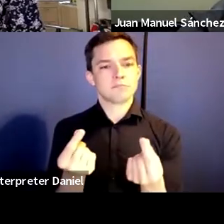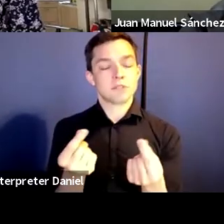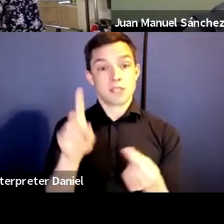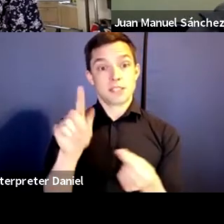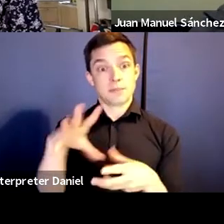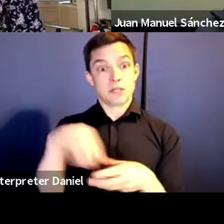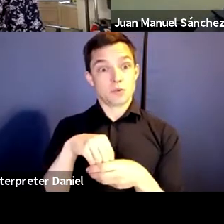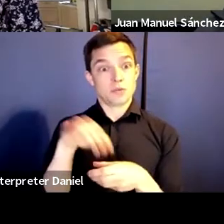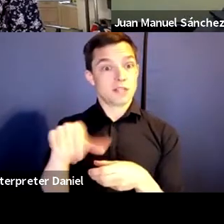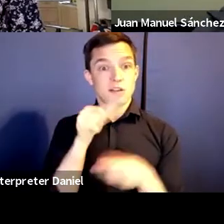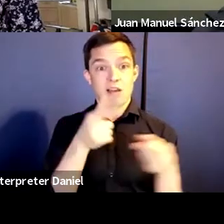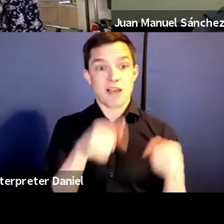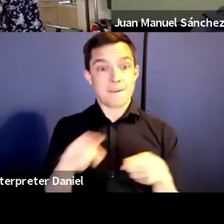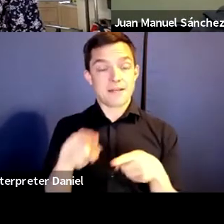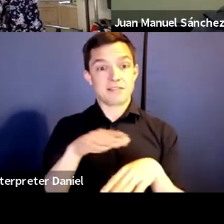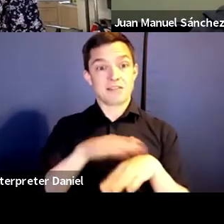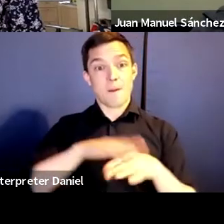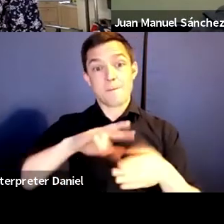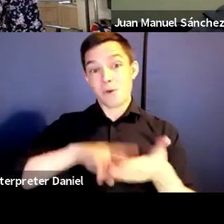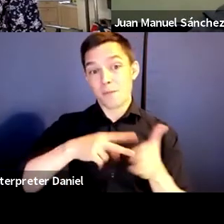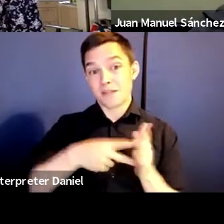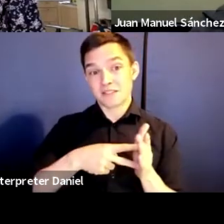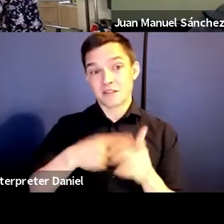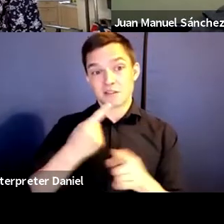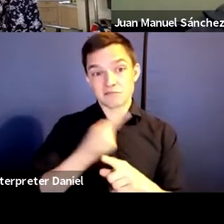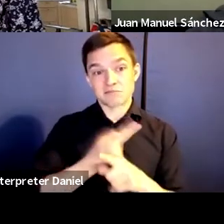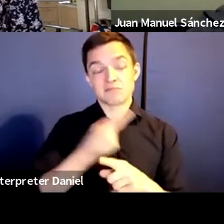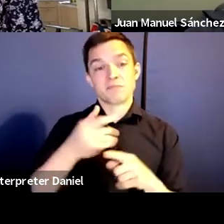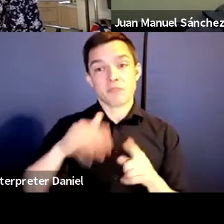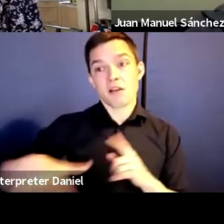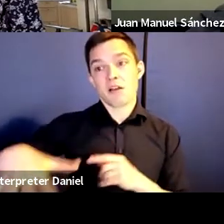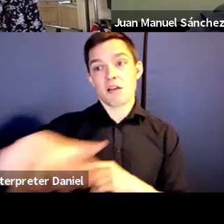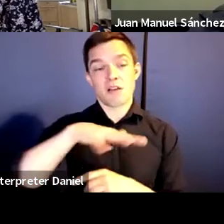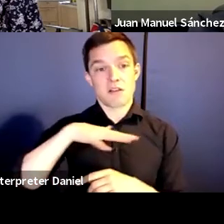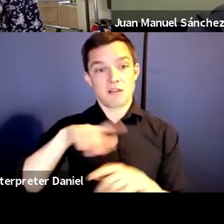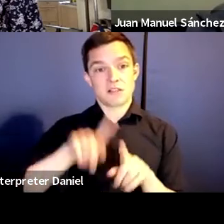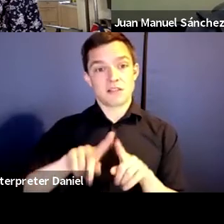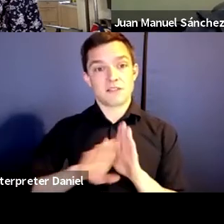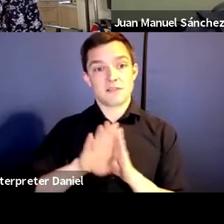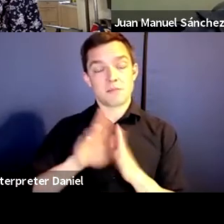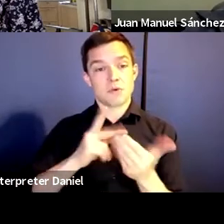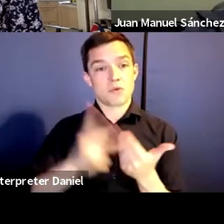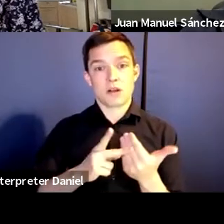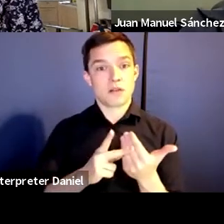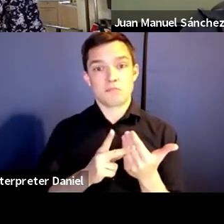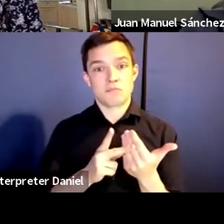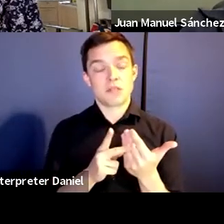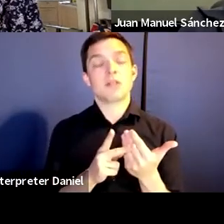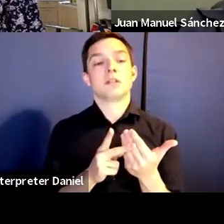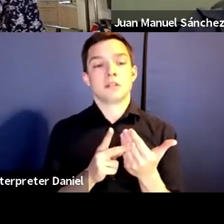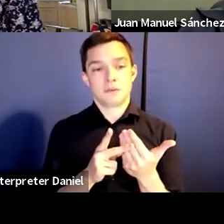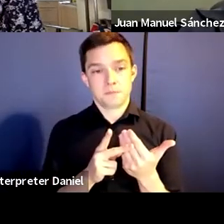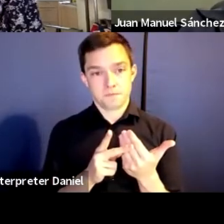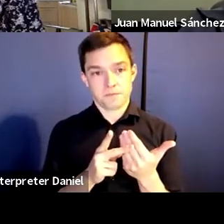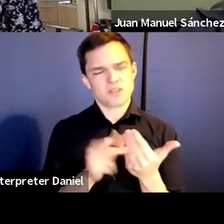inclusion isn't happening intentionally and in a consistent way across all of our development programs. And so